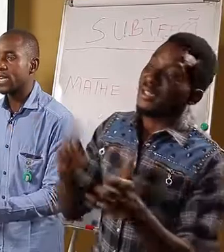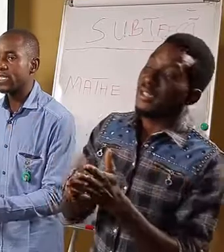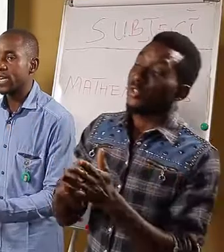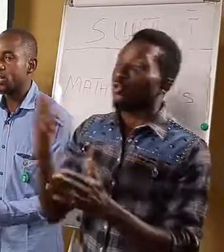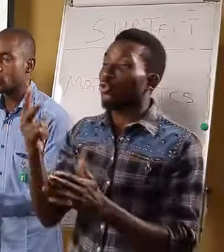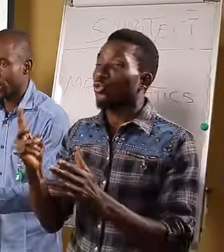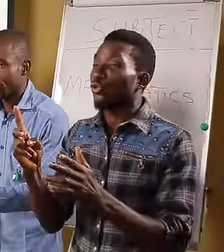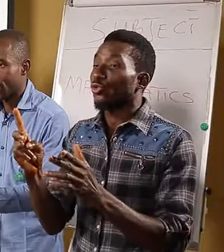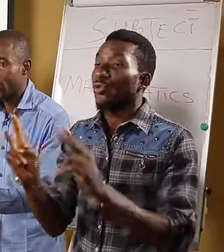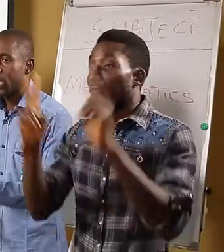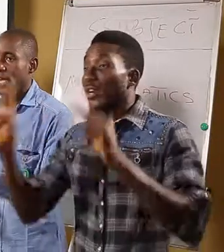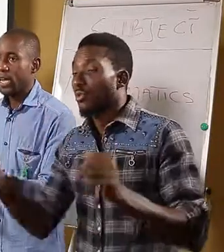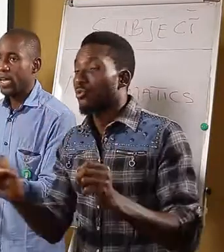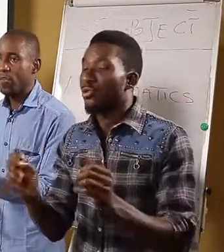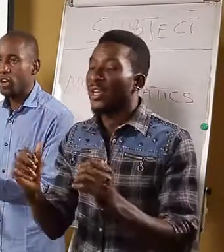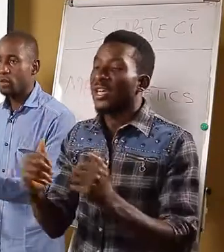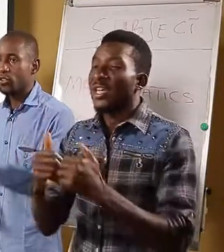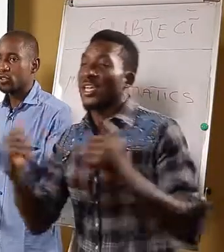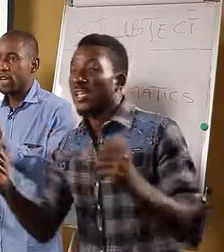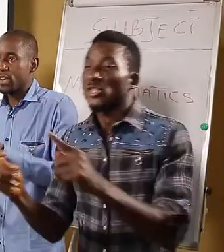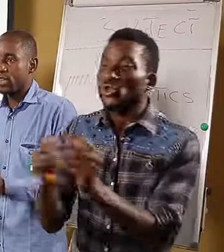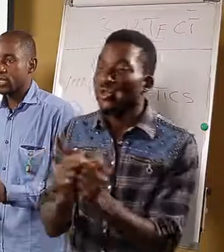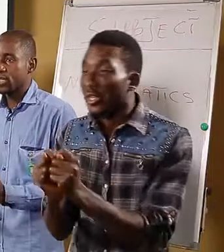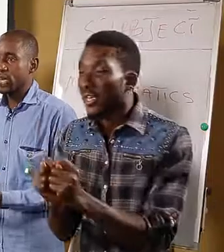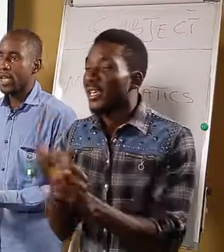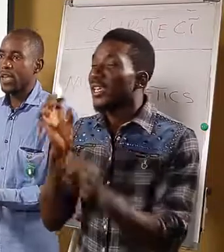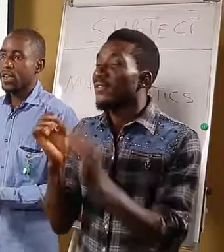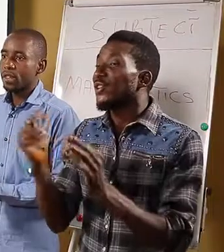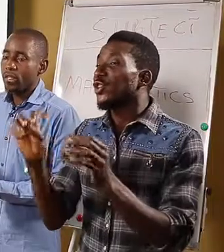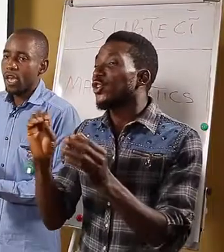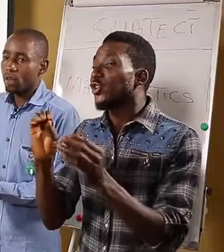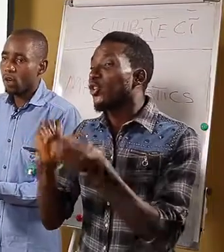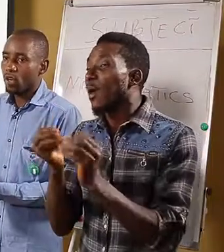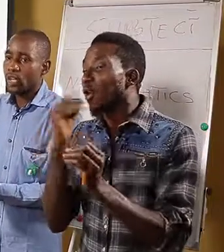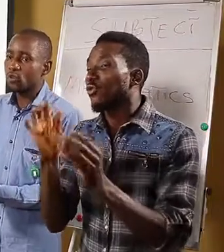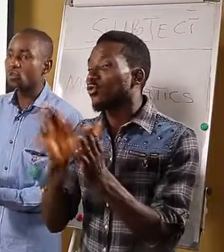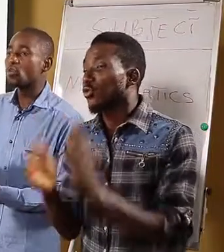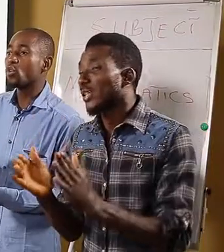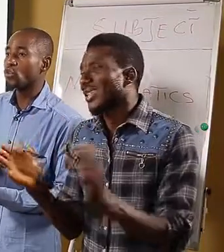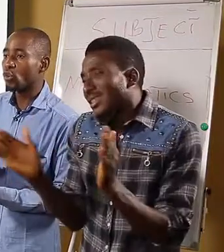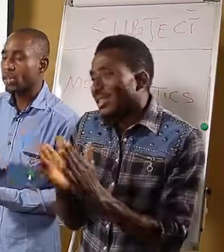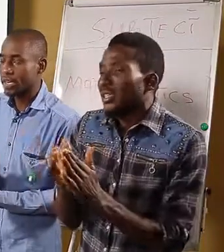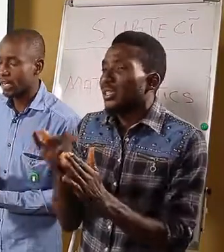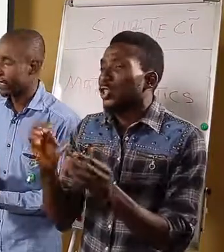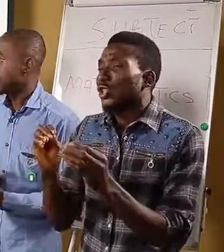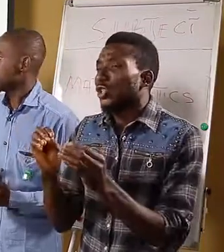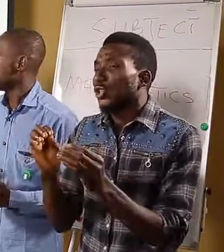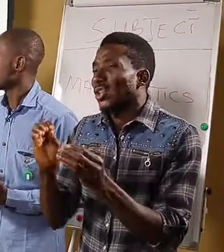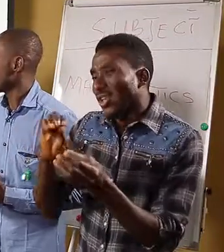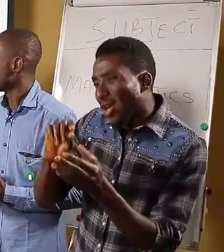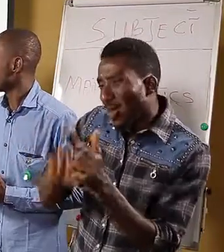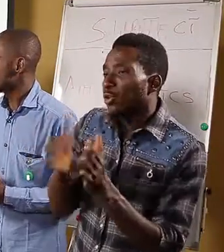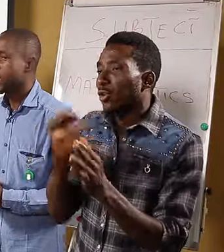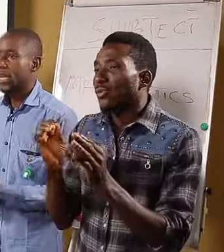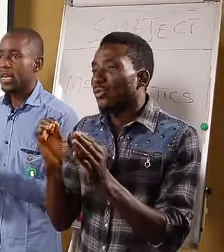are increasing together. If the number of students decrease, then the amount of textbooks will also decrease. That